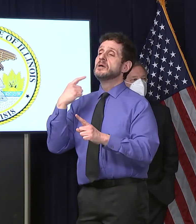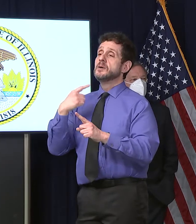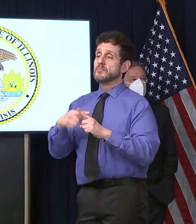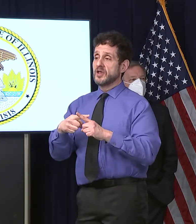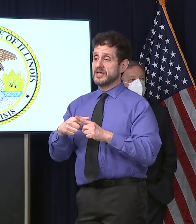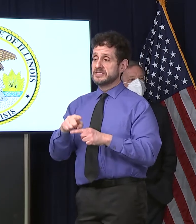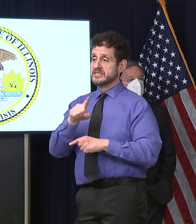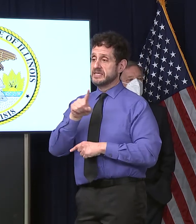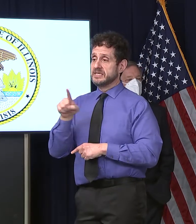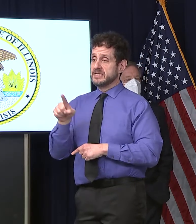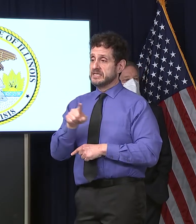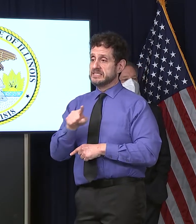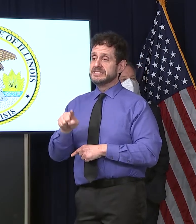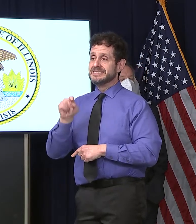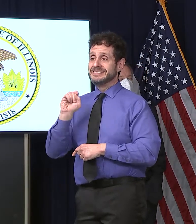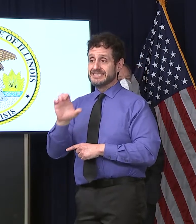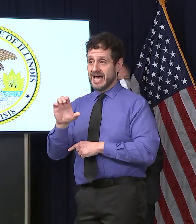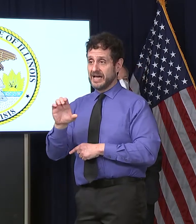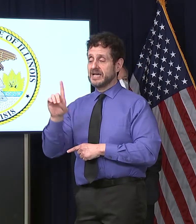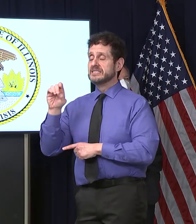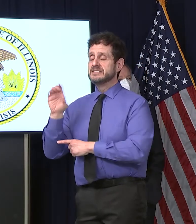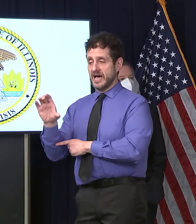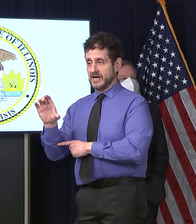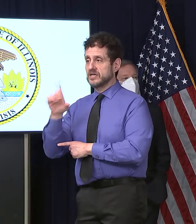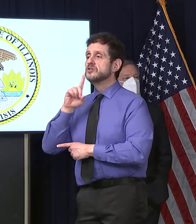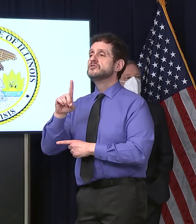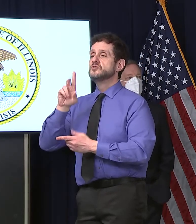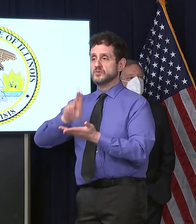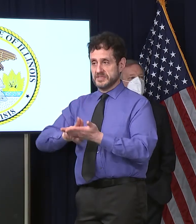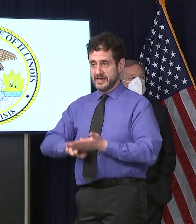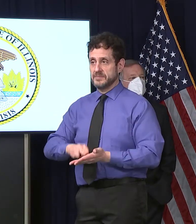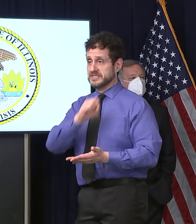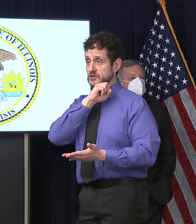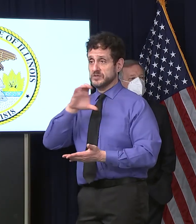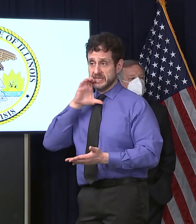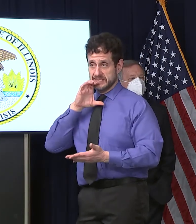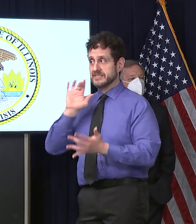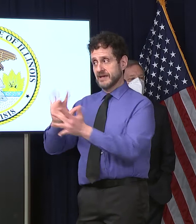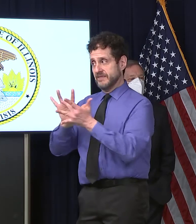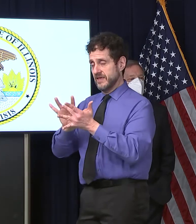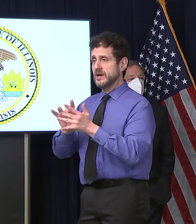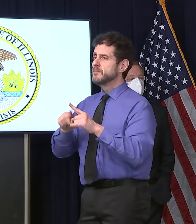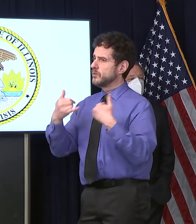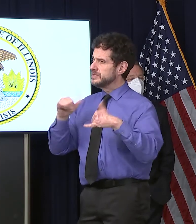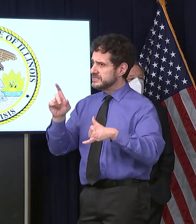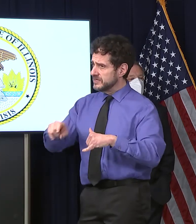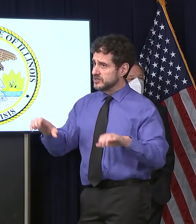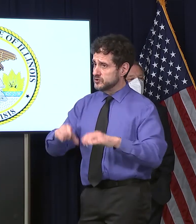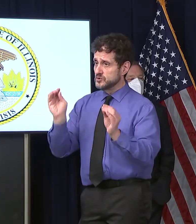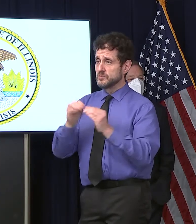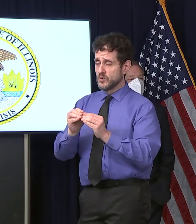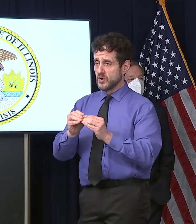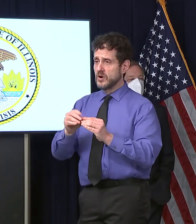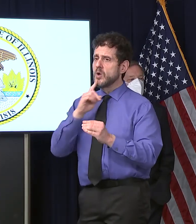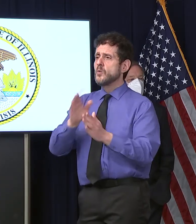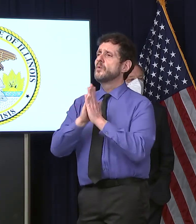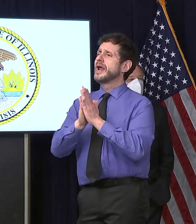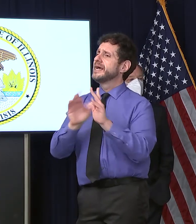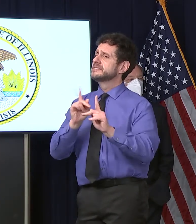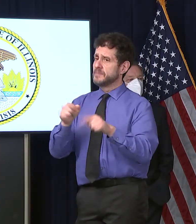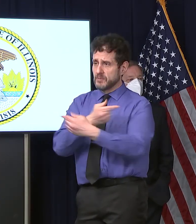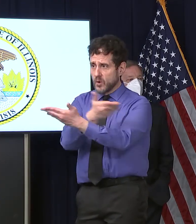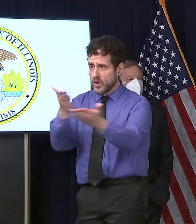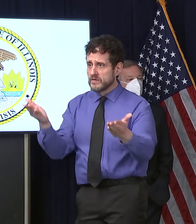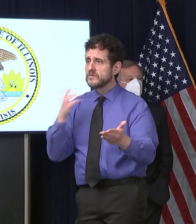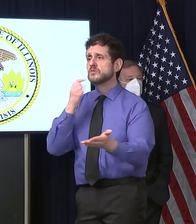our seniors up online. But we still need to do more. That's why we're calling on everyone to get our